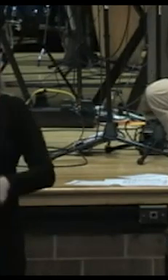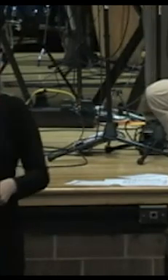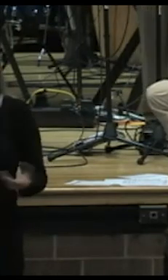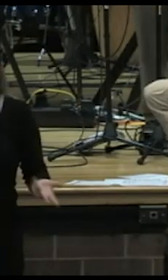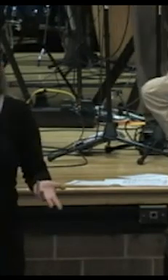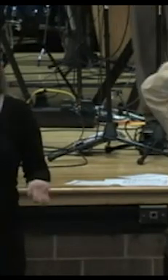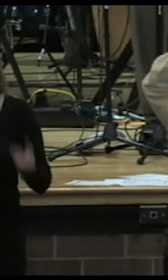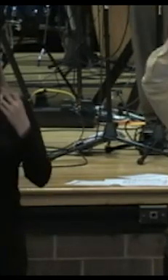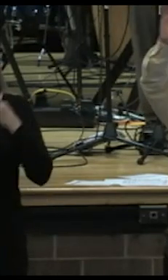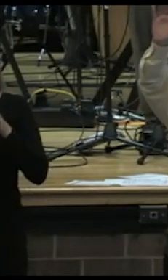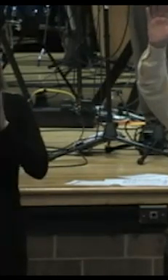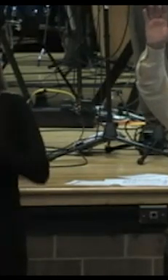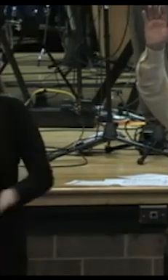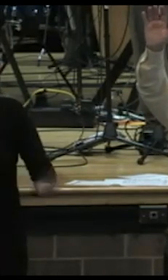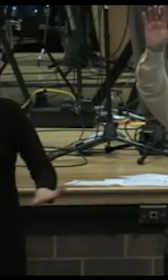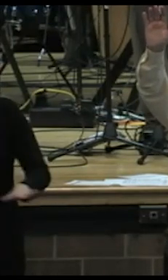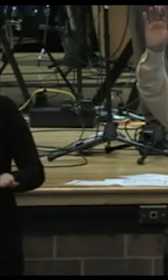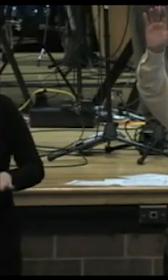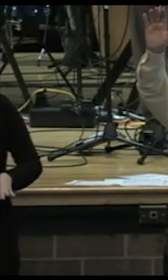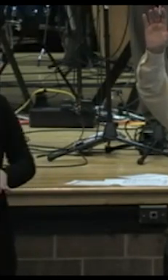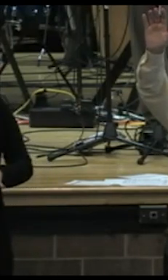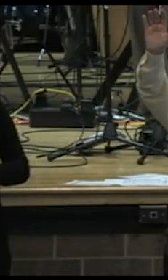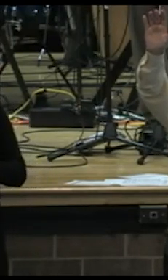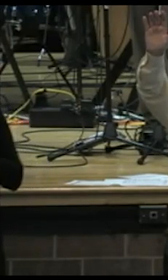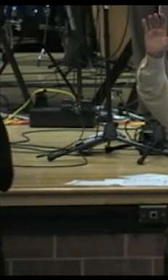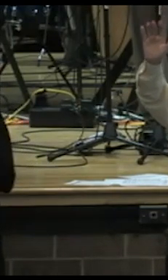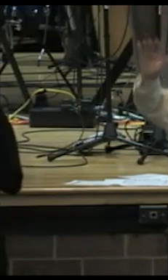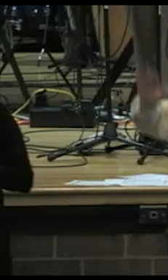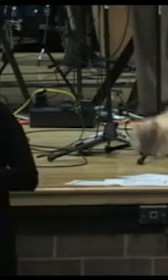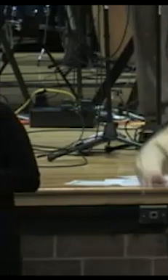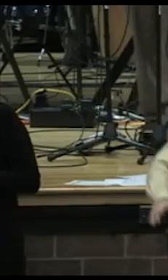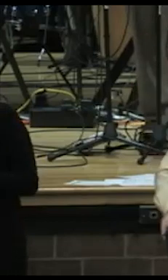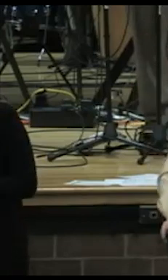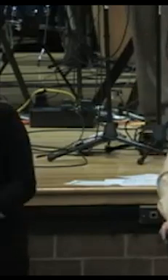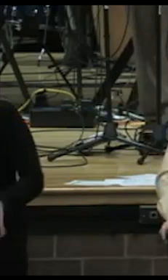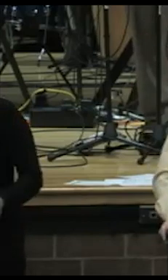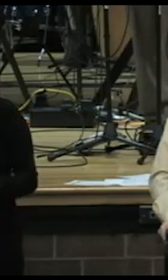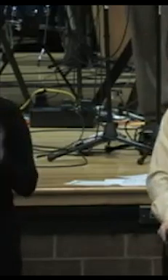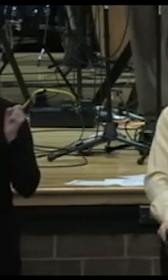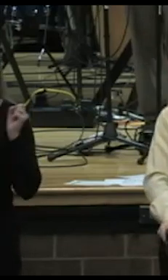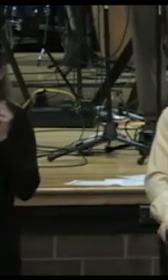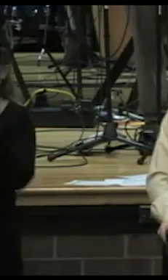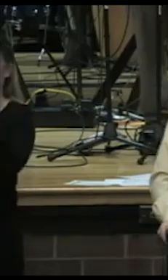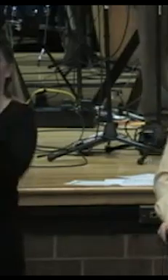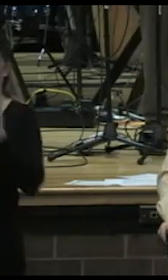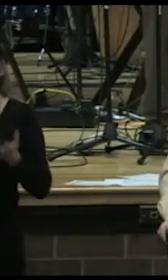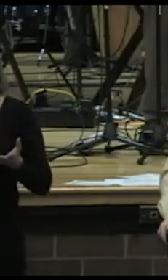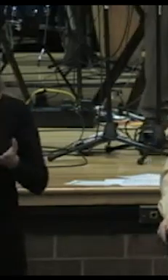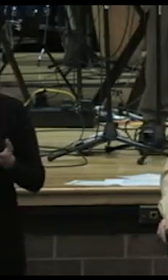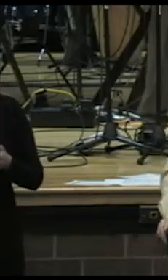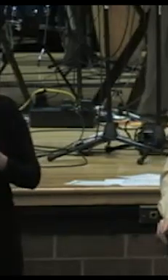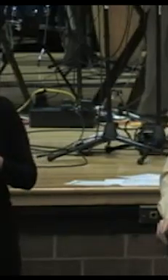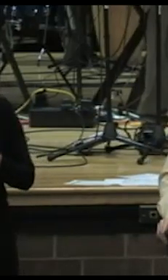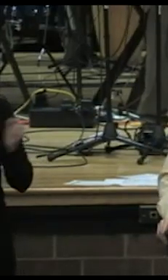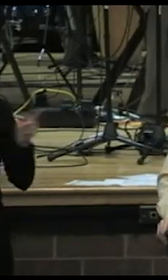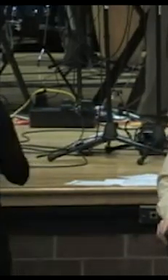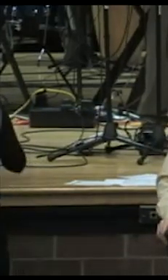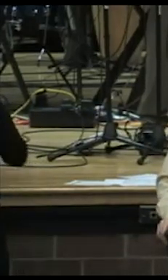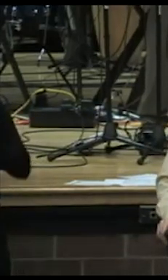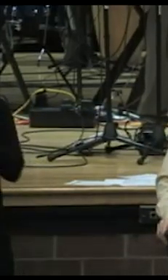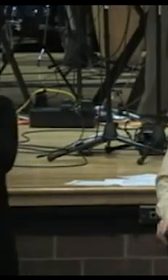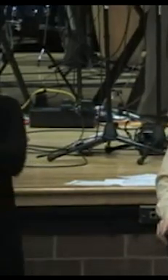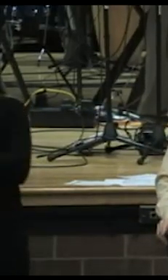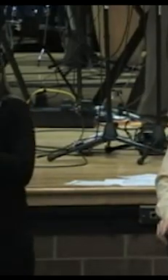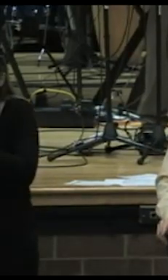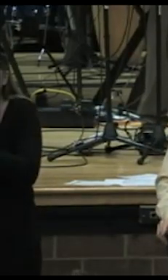How many have children and you need wisdom to relate to your children? Okay. Wouldn't it be cool if everybody was praying that over